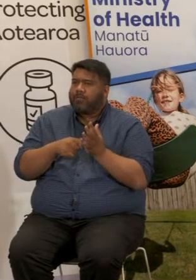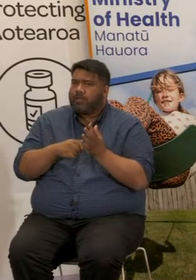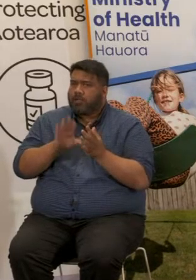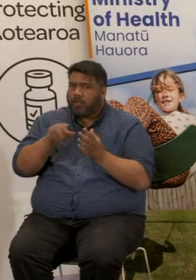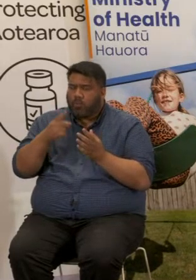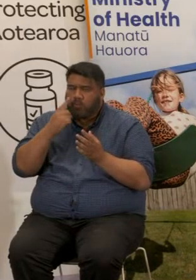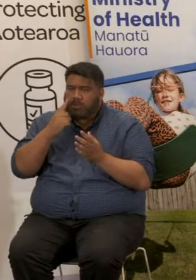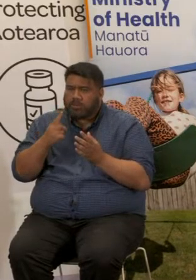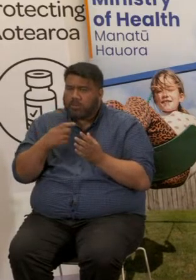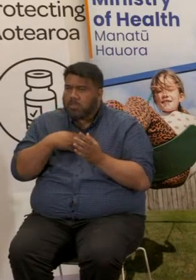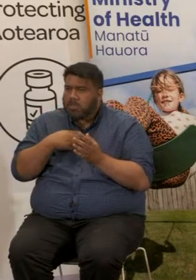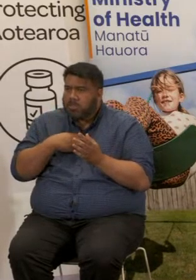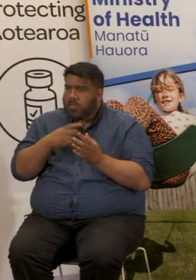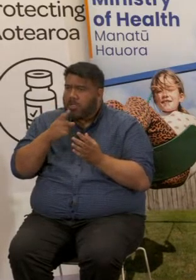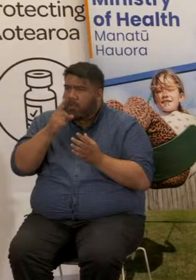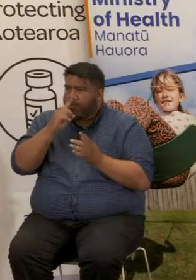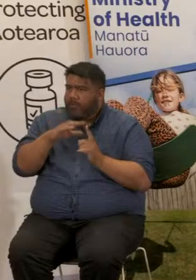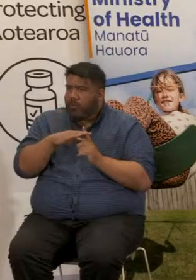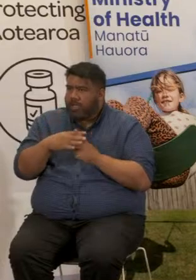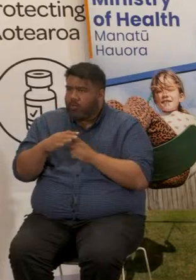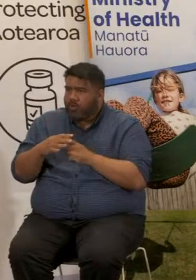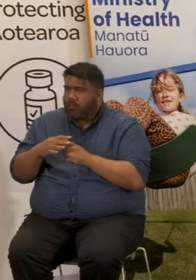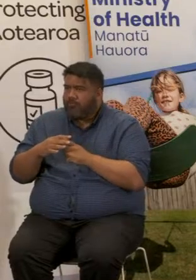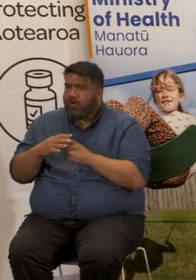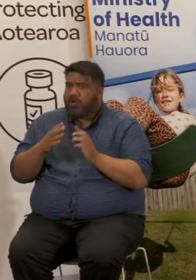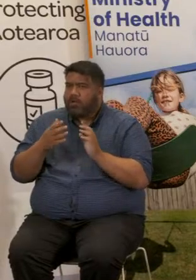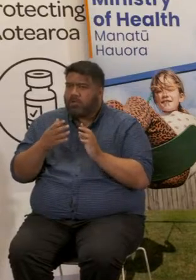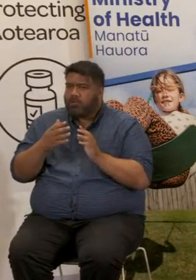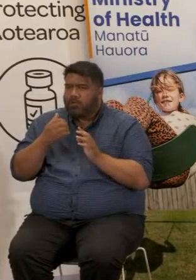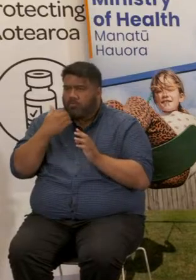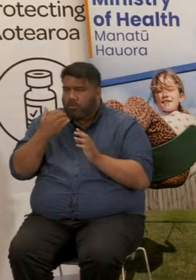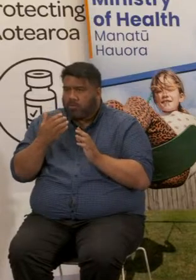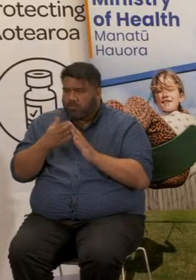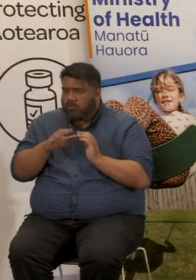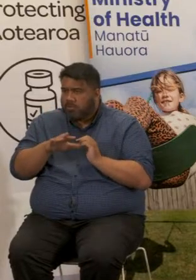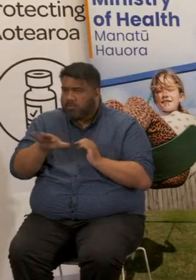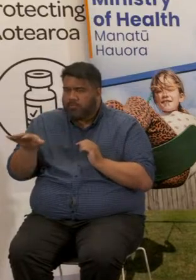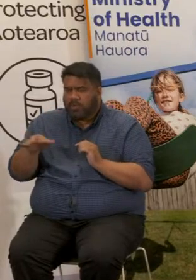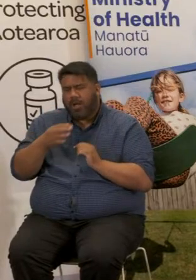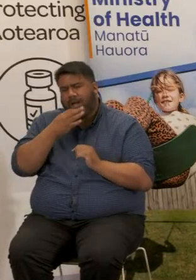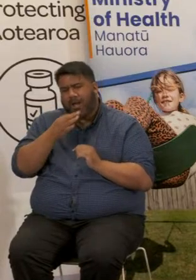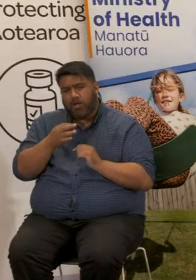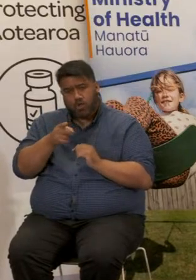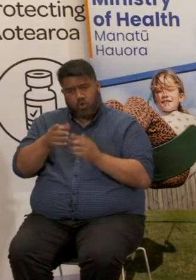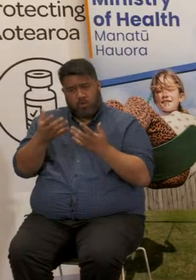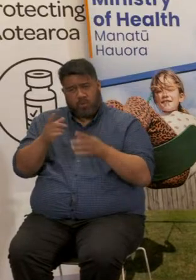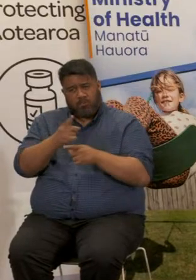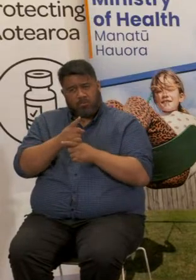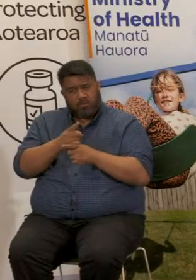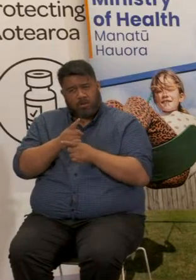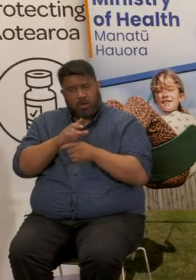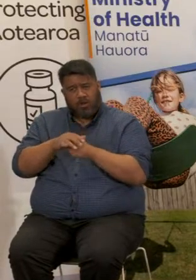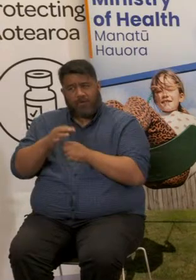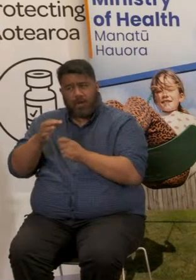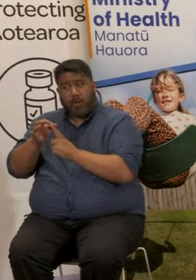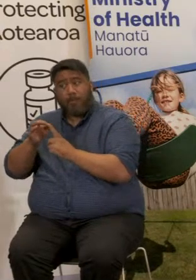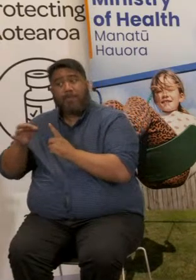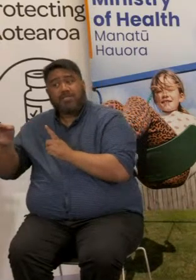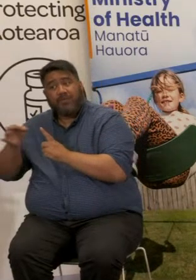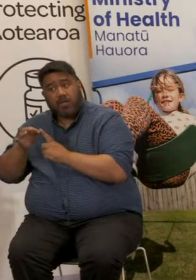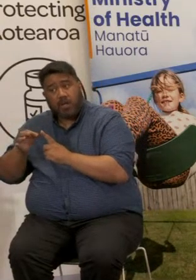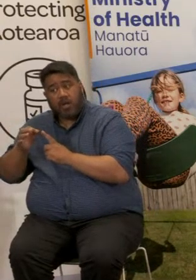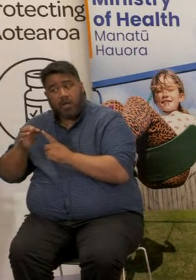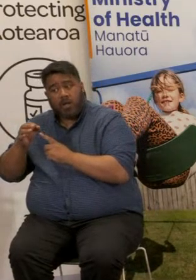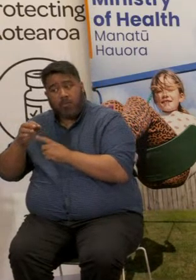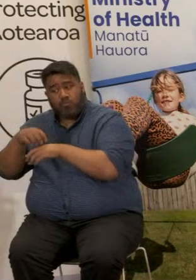Māori and iwi providers are serving their own communities. Has there been discussion throughout the rollout, interactions between Pacific providers and Māori and